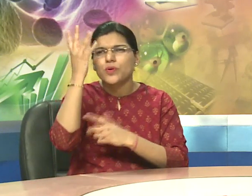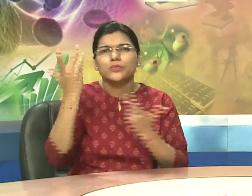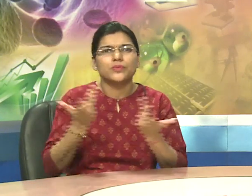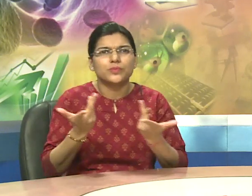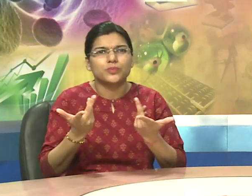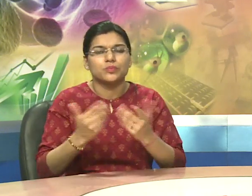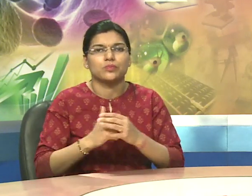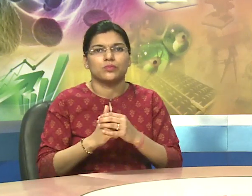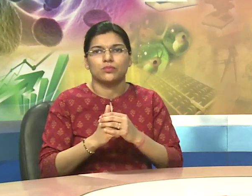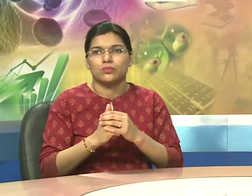awareness.